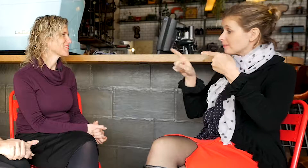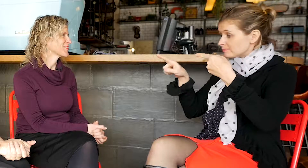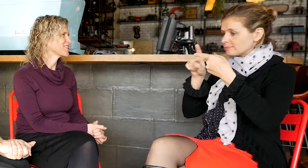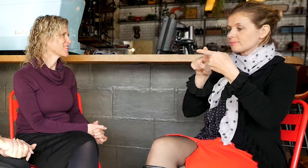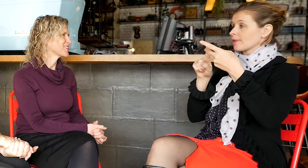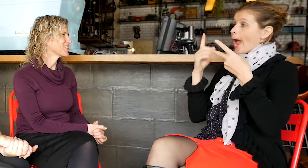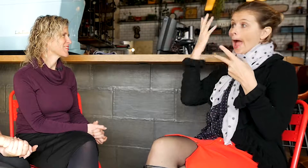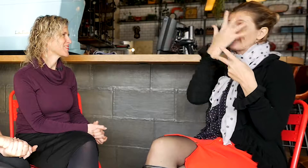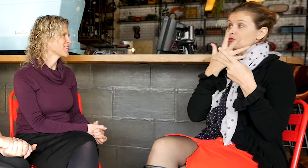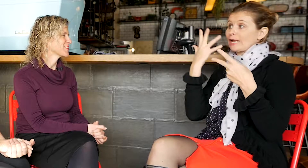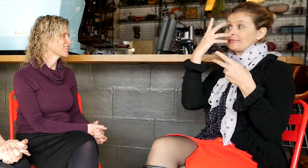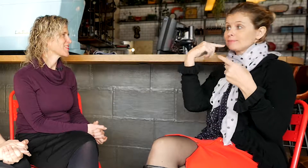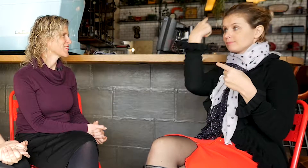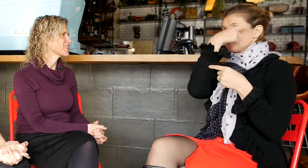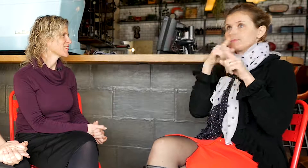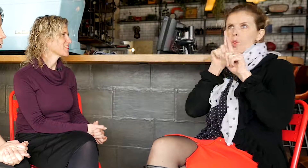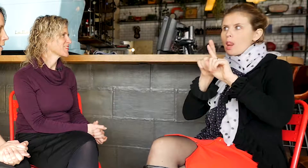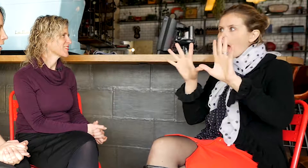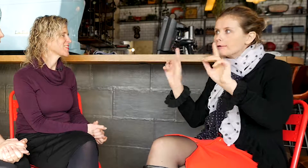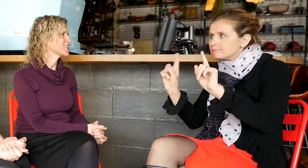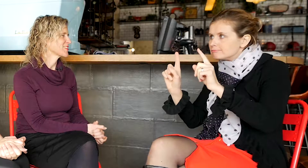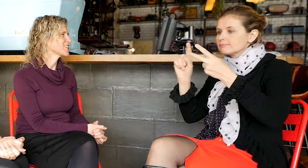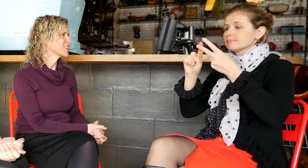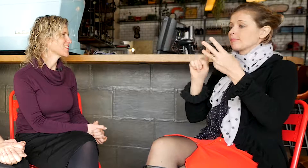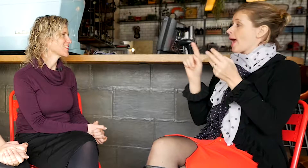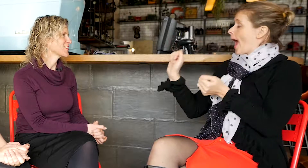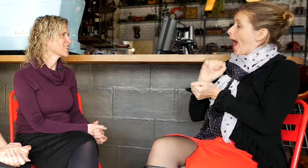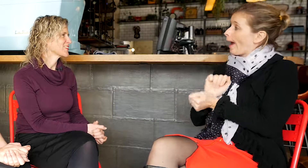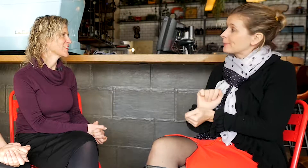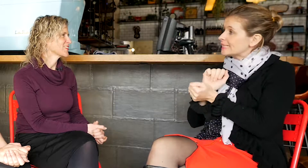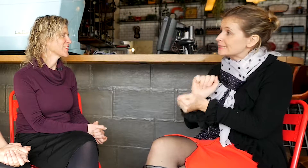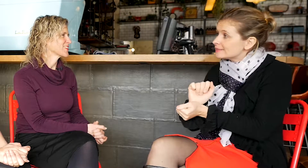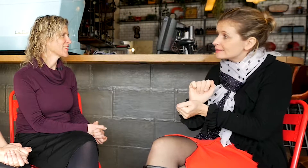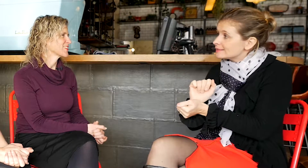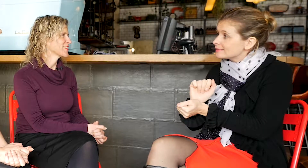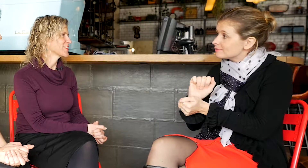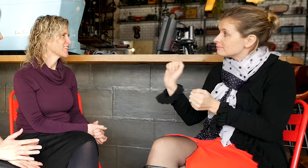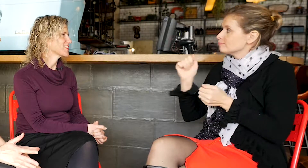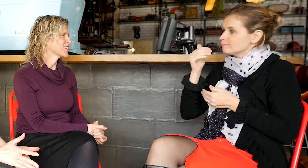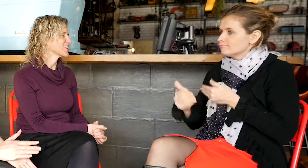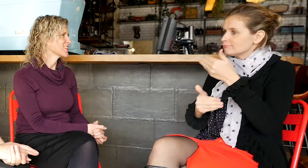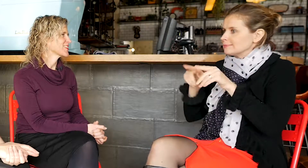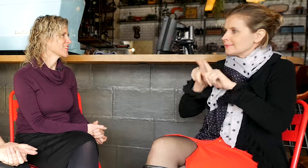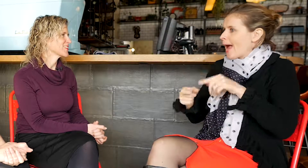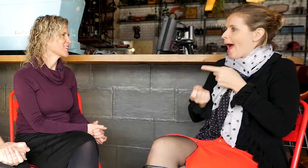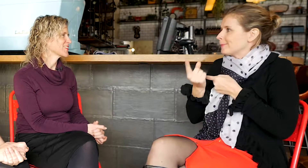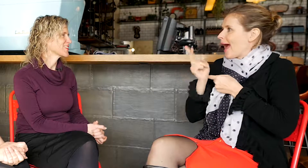Ali's personality like? What's her appearance like? Does she have a particular habit, something that is